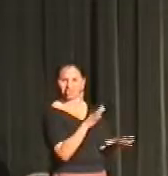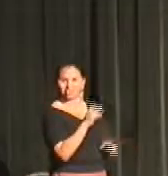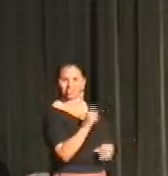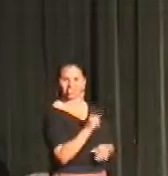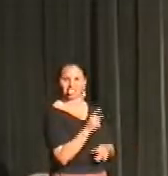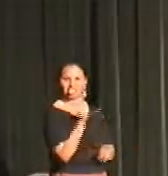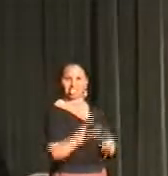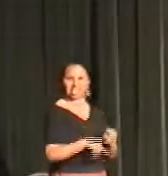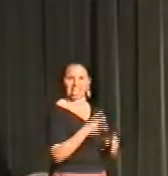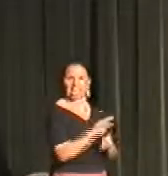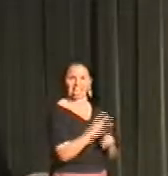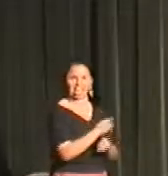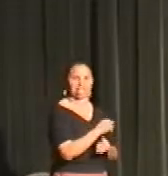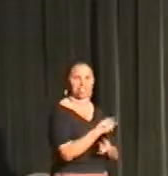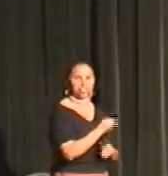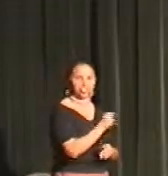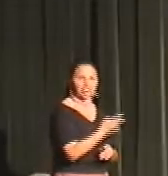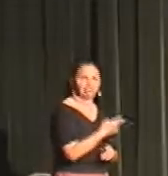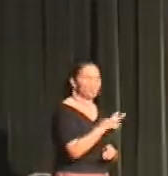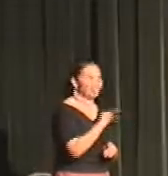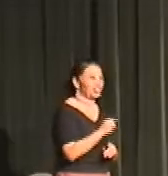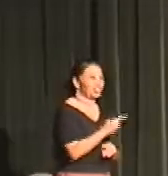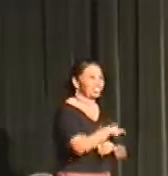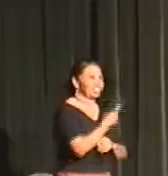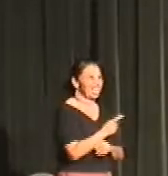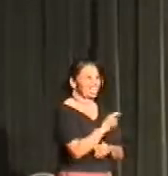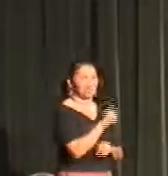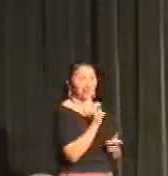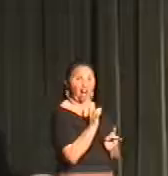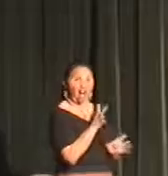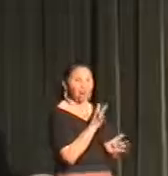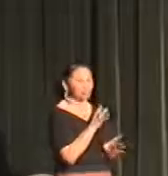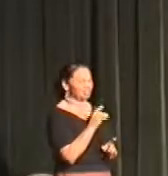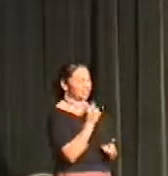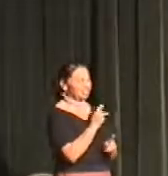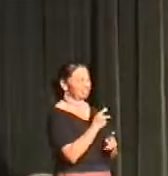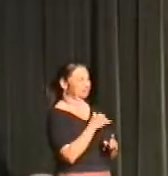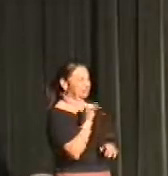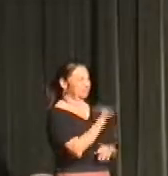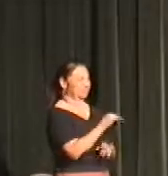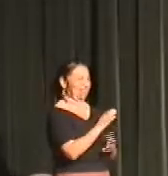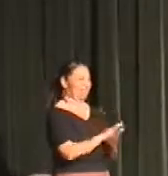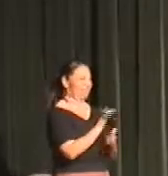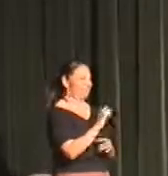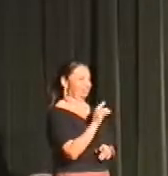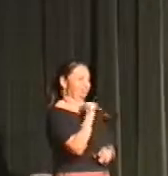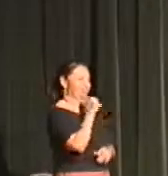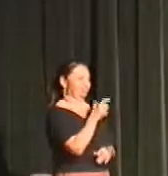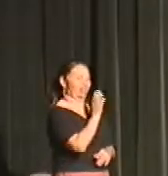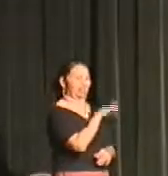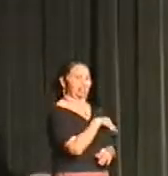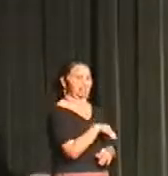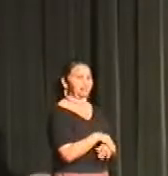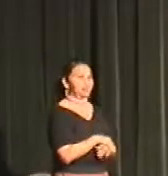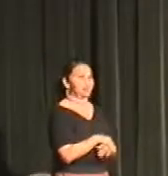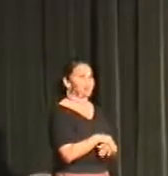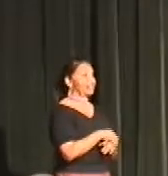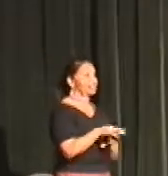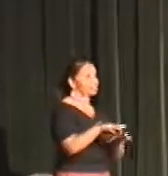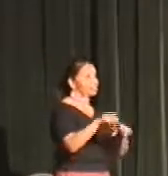keep a job for 30 days. I mean, you were just awful, you know. And she said, but I didn't say anything. And she said, and then you took a couple more classes, and I remember